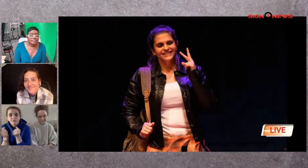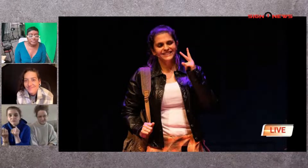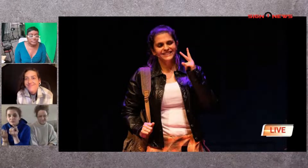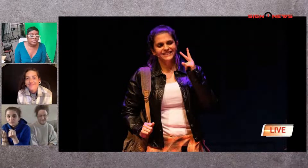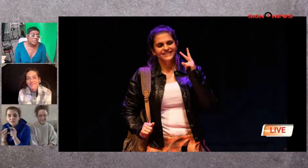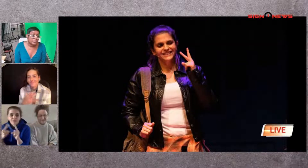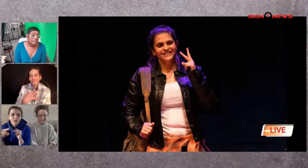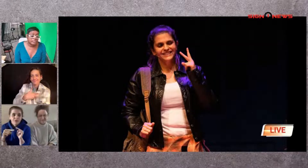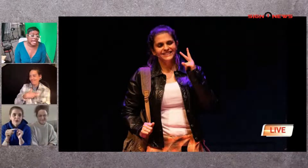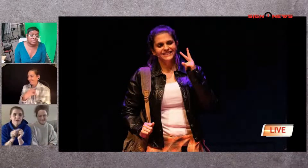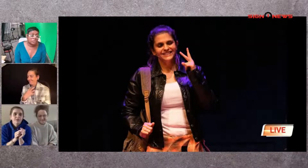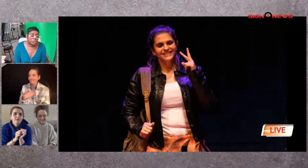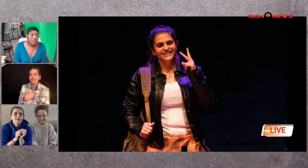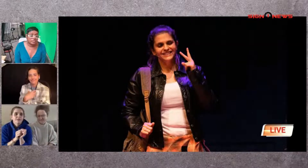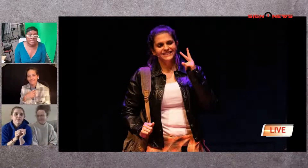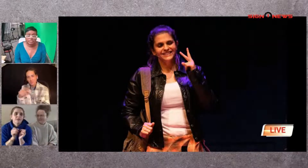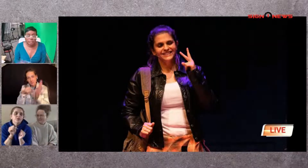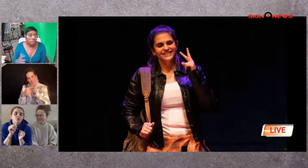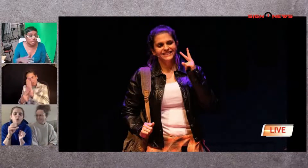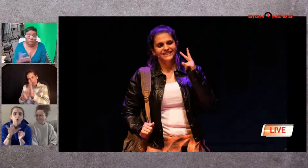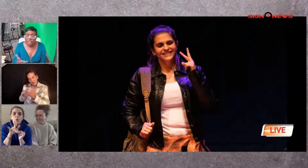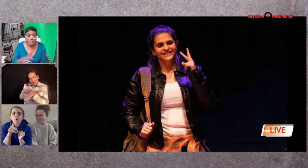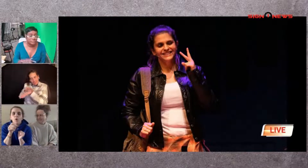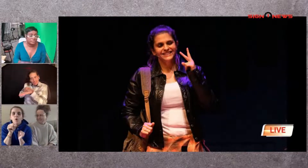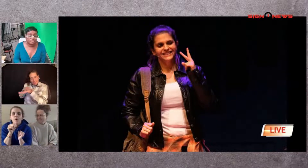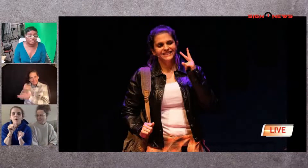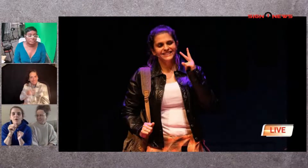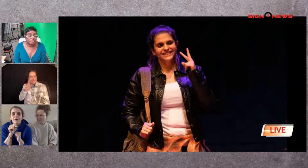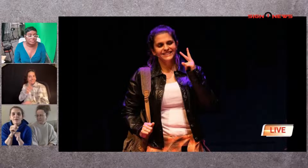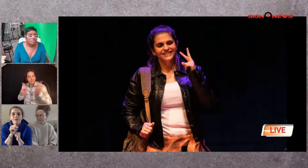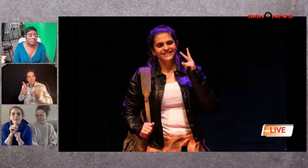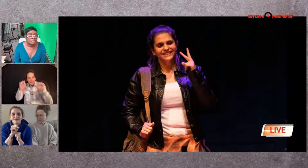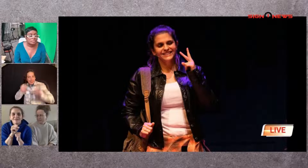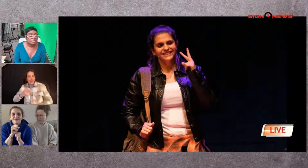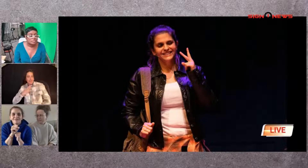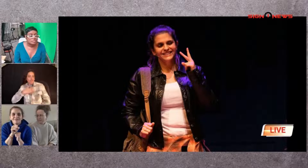Yeah. So it was active choice of which one I wanted to do.